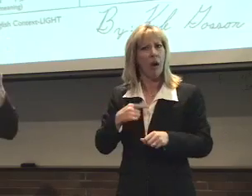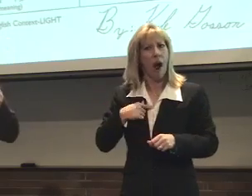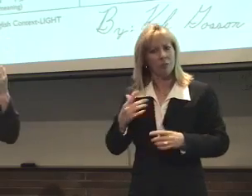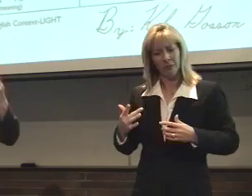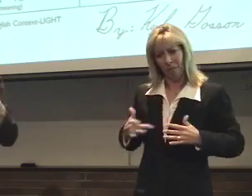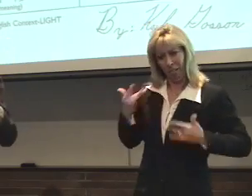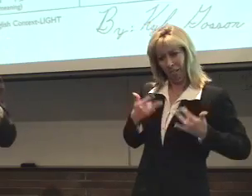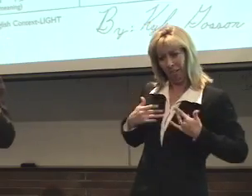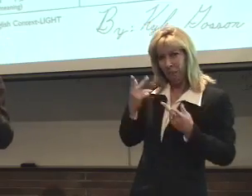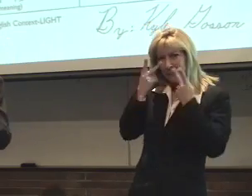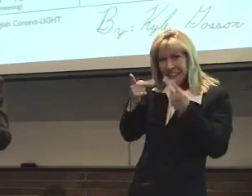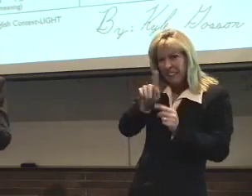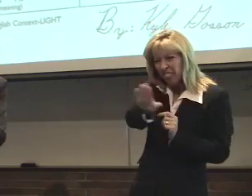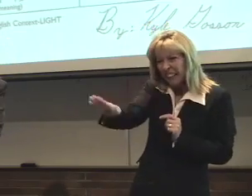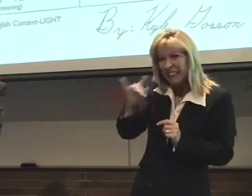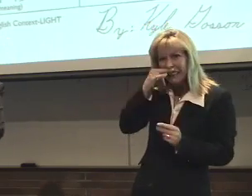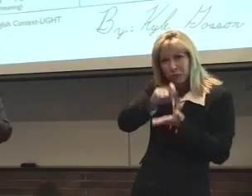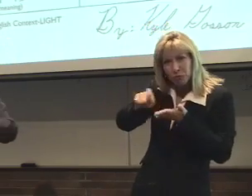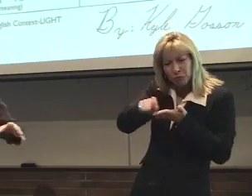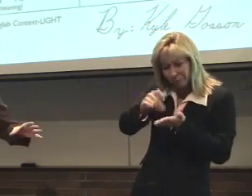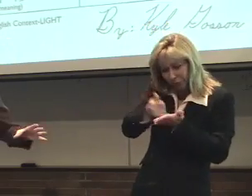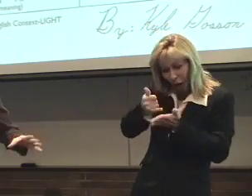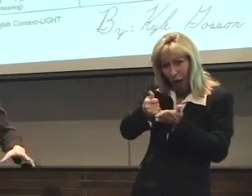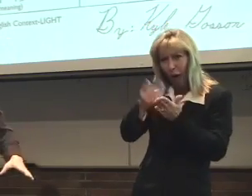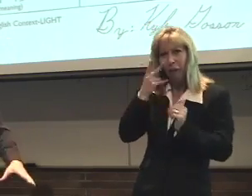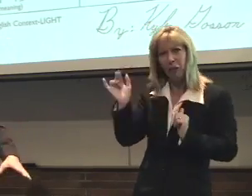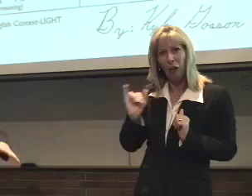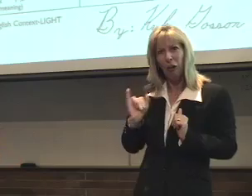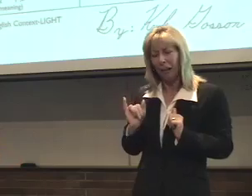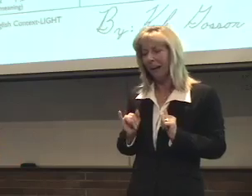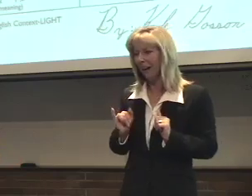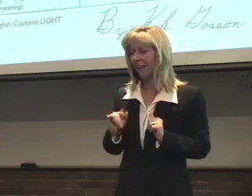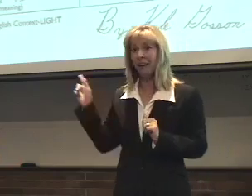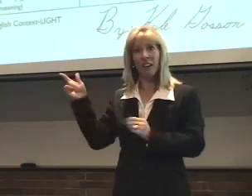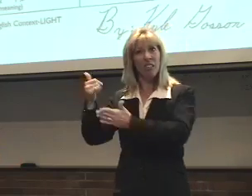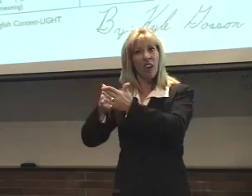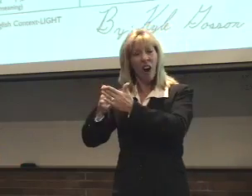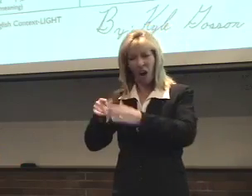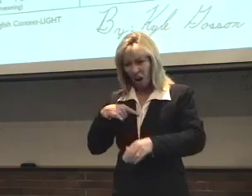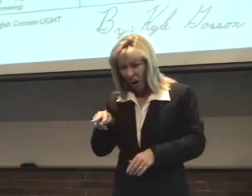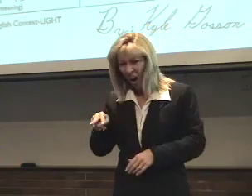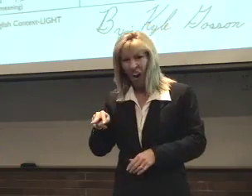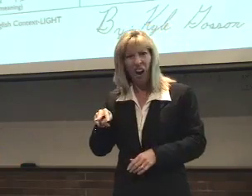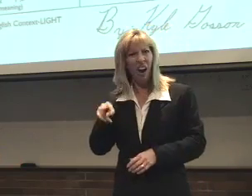I was like, oh my God, that's perfect. Because it's that, oh, he was so good.